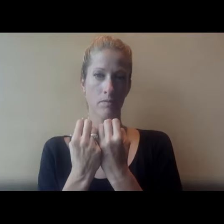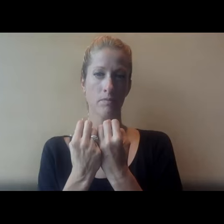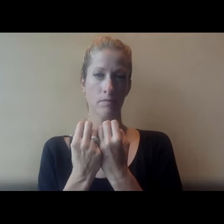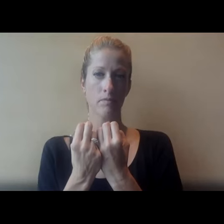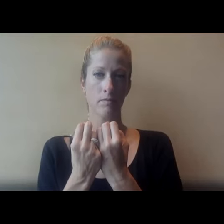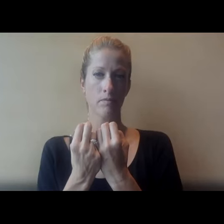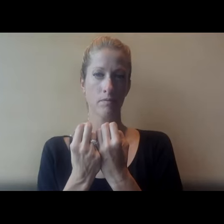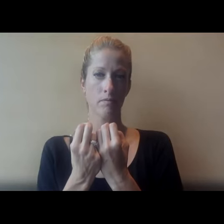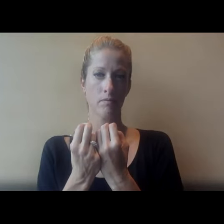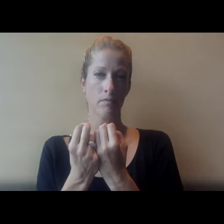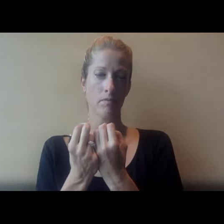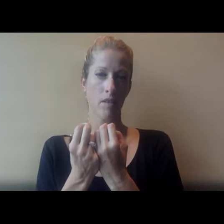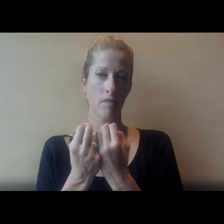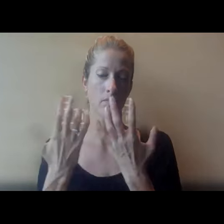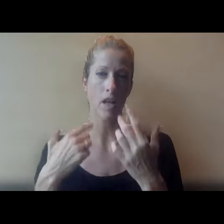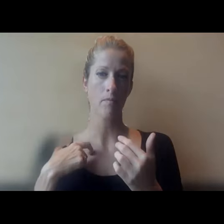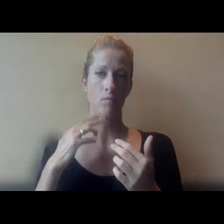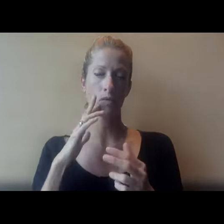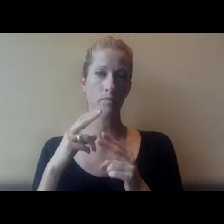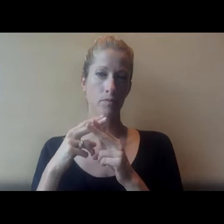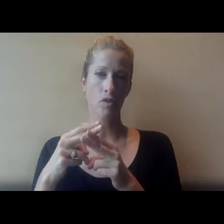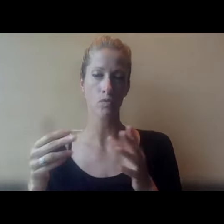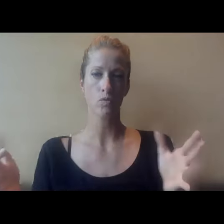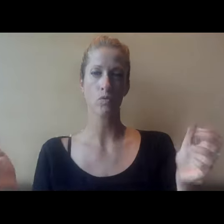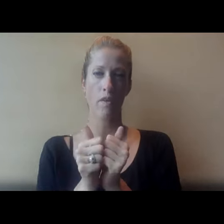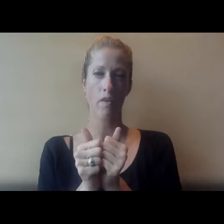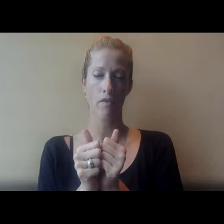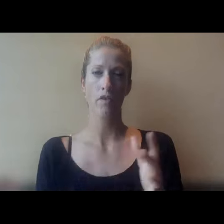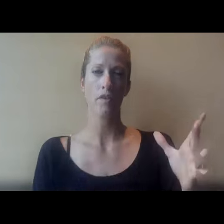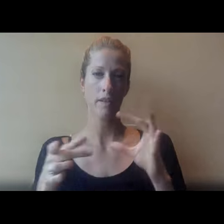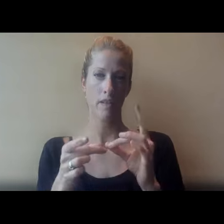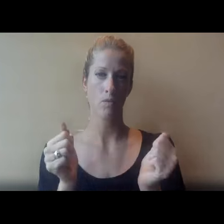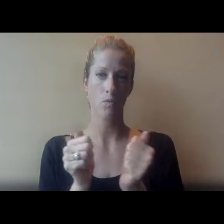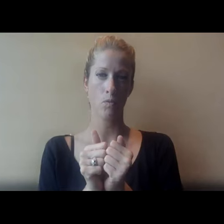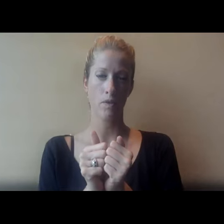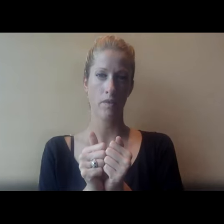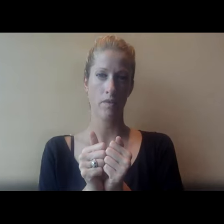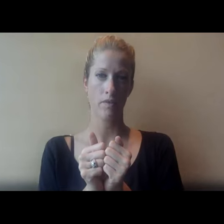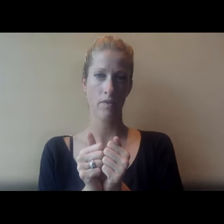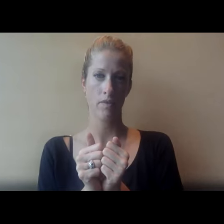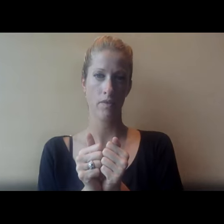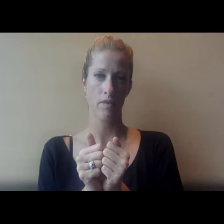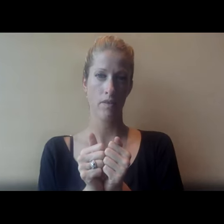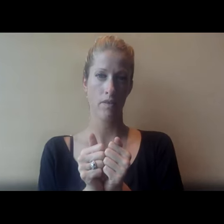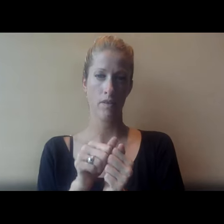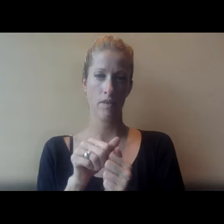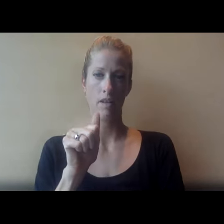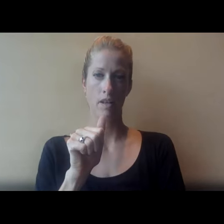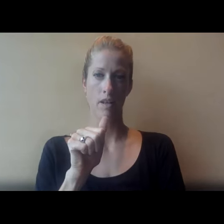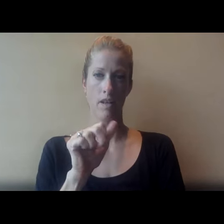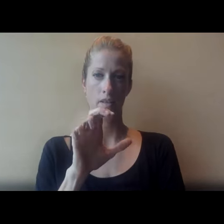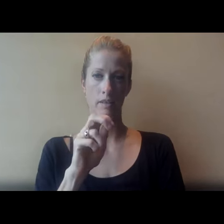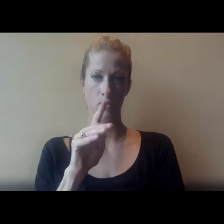is what I'm calling Together and Connected with STEAM, or accentuating the A